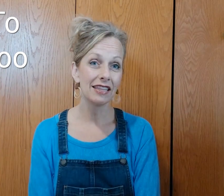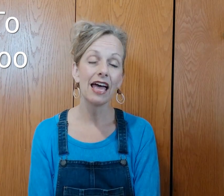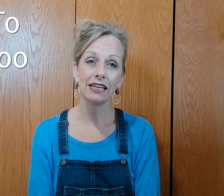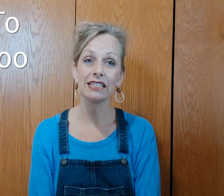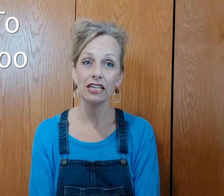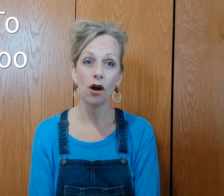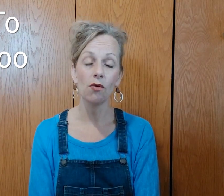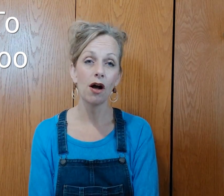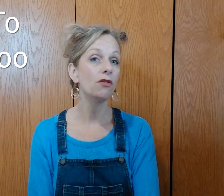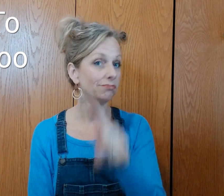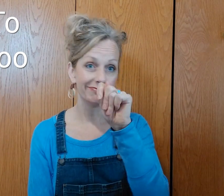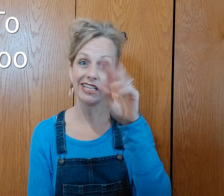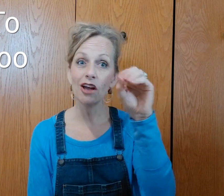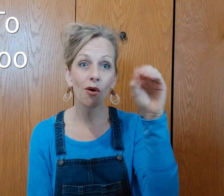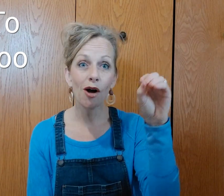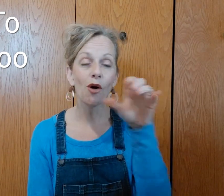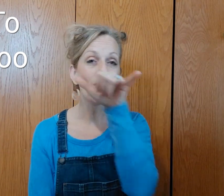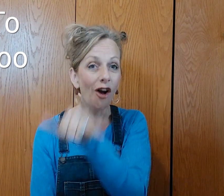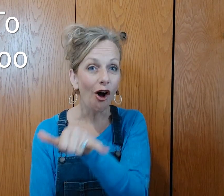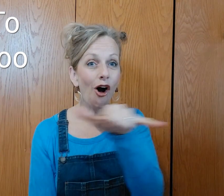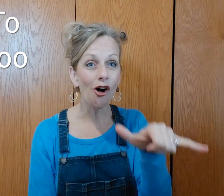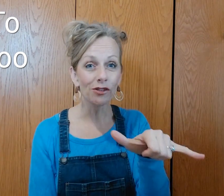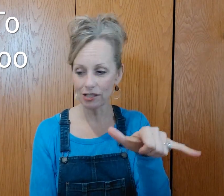that T-O-O, T-O-O, or also.